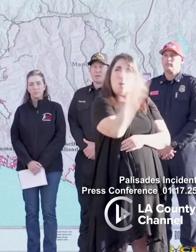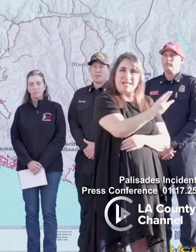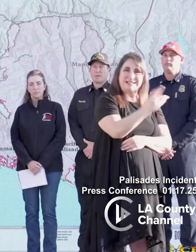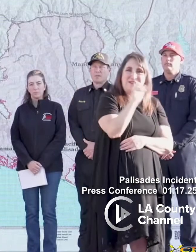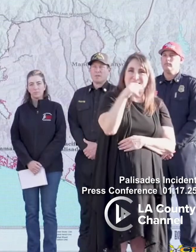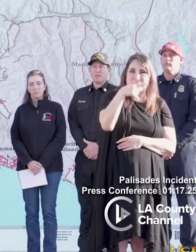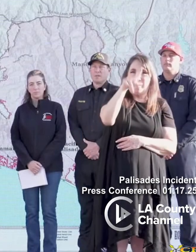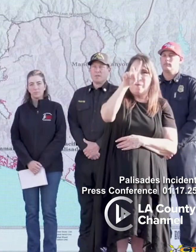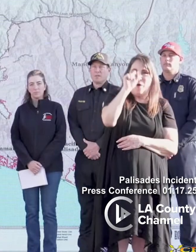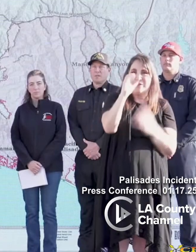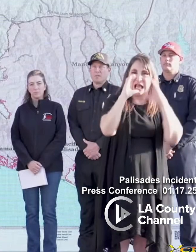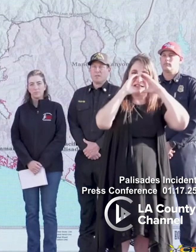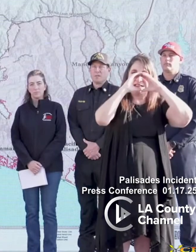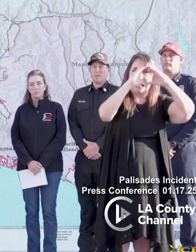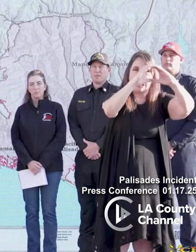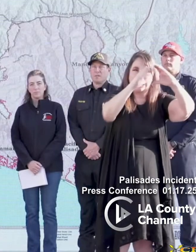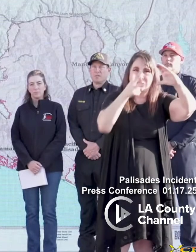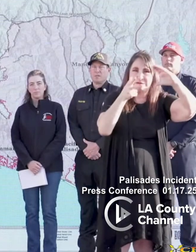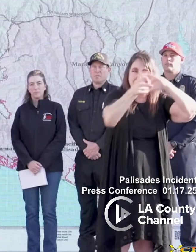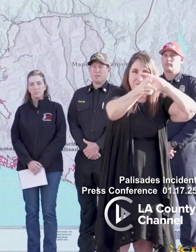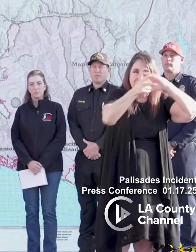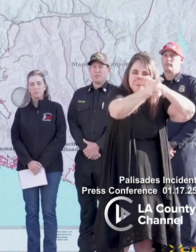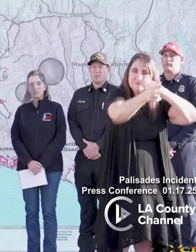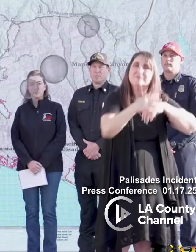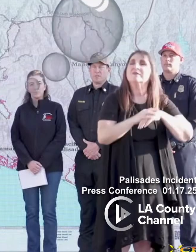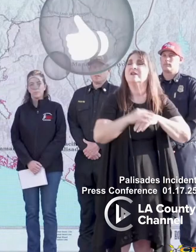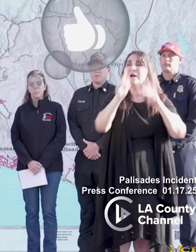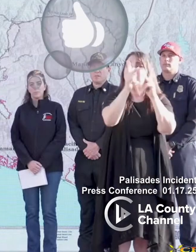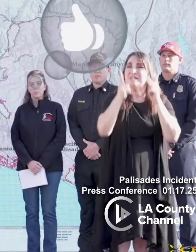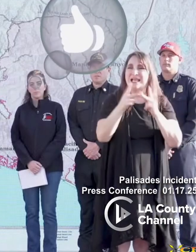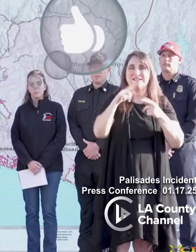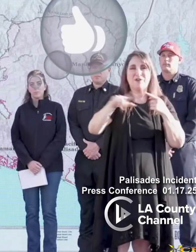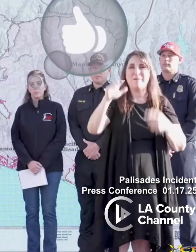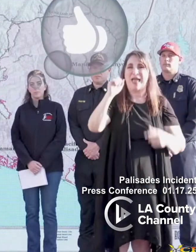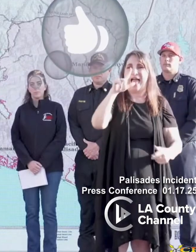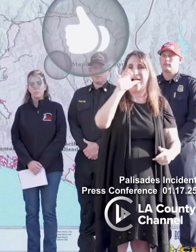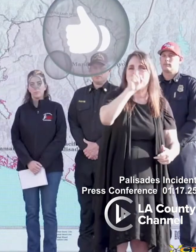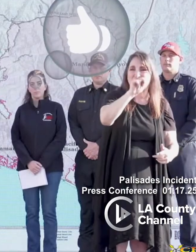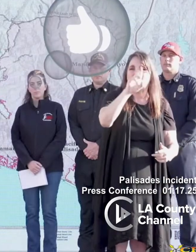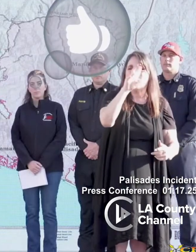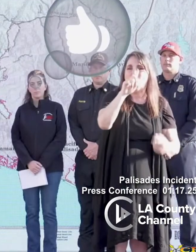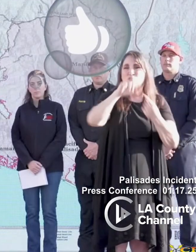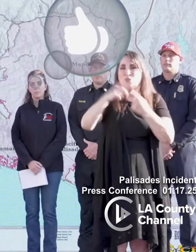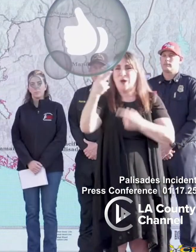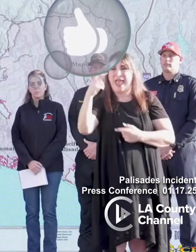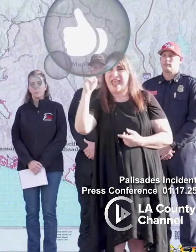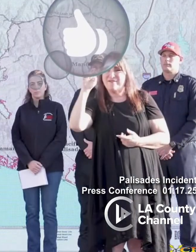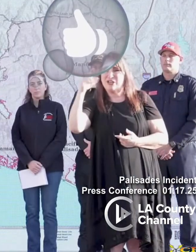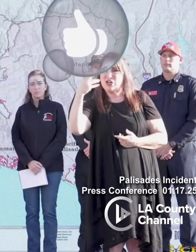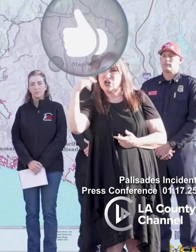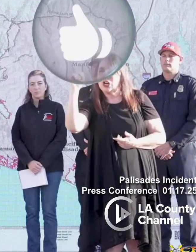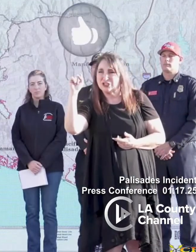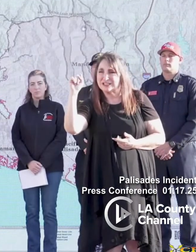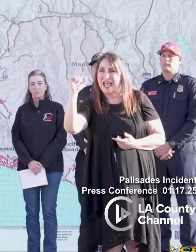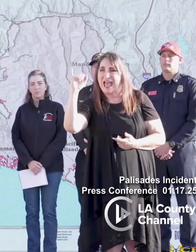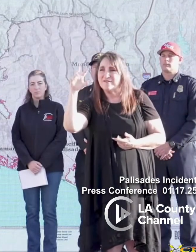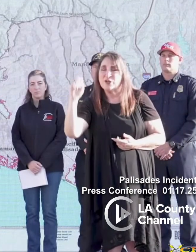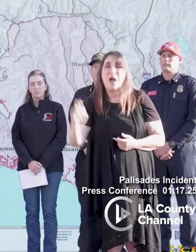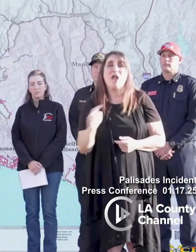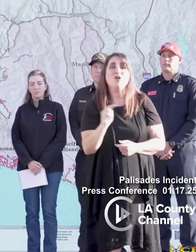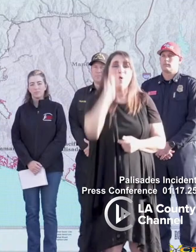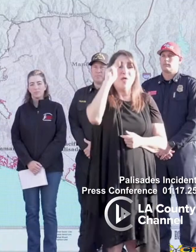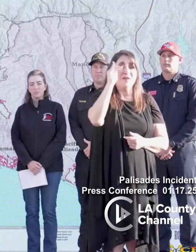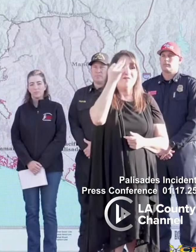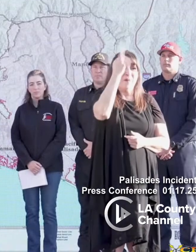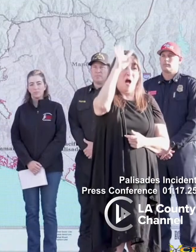Tunnel. Adlin Place from Adlin Road to Havenhurst Avenue, and north of Mulholland Drive at